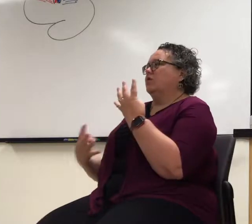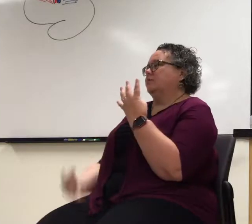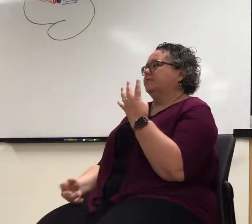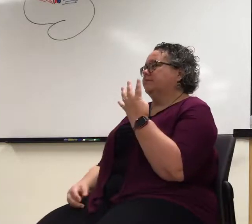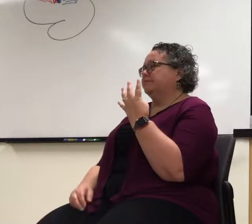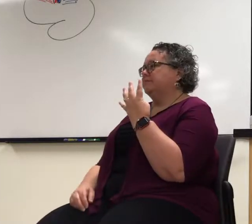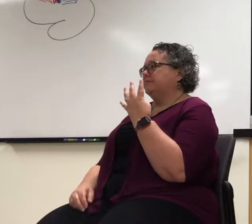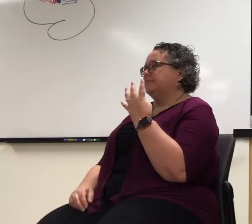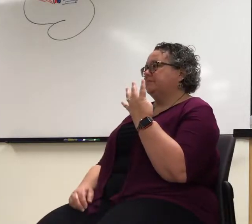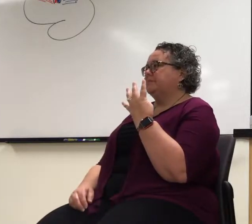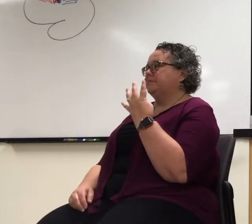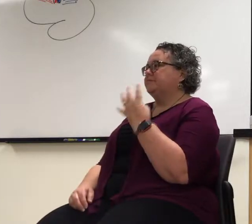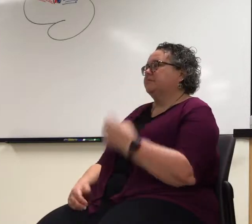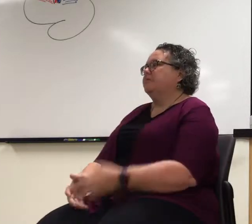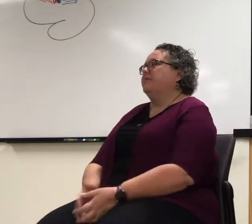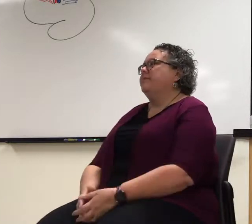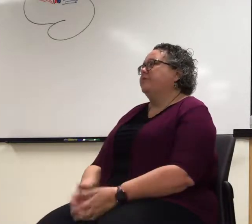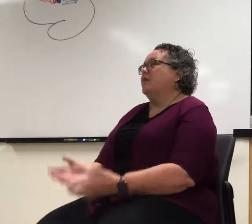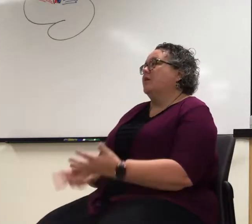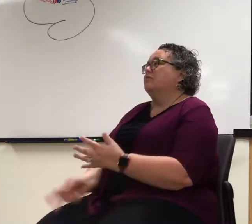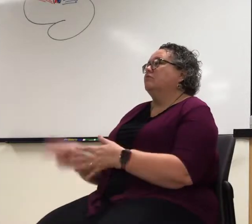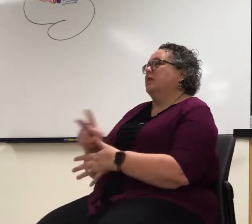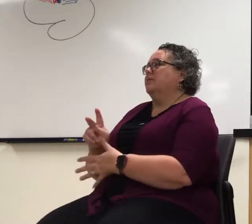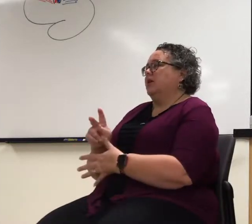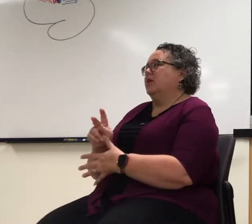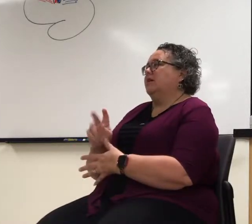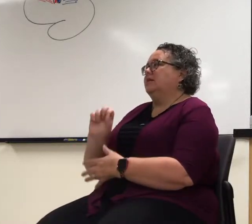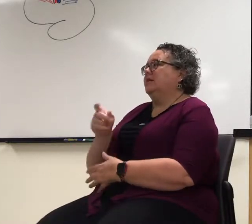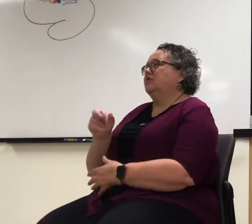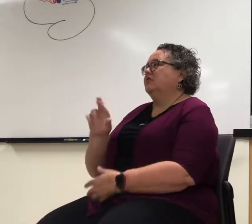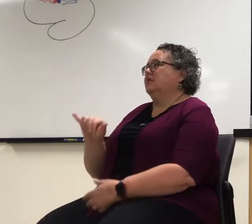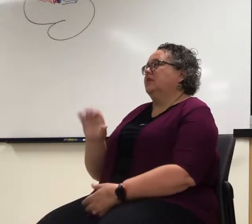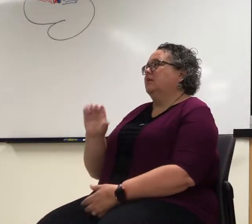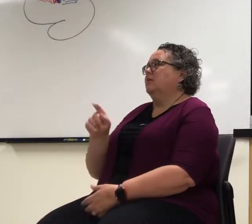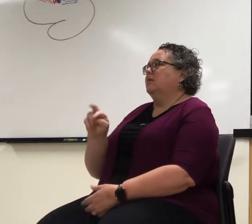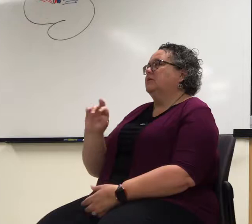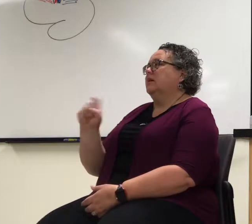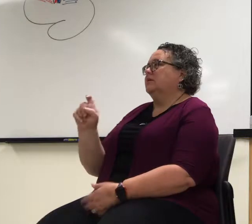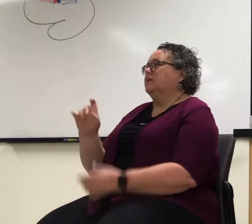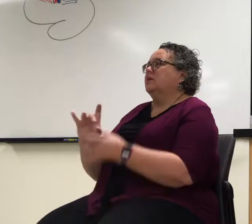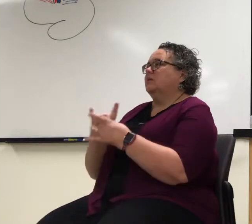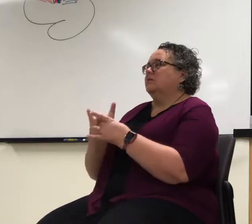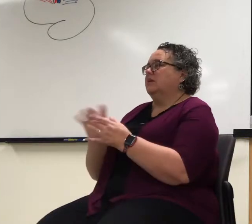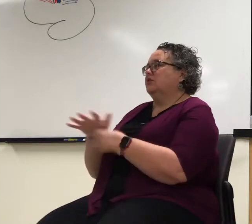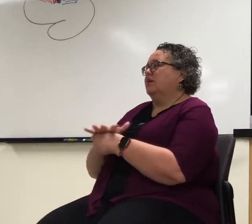4. Primary sensory cortex,